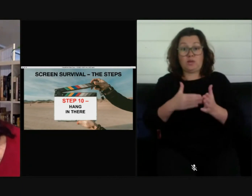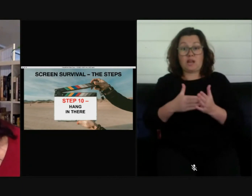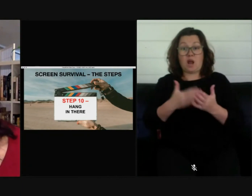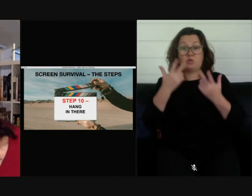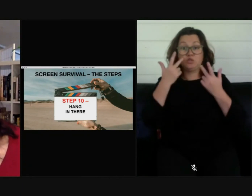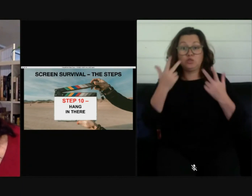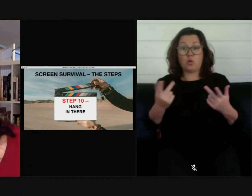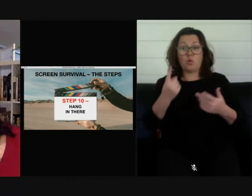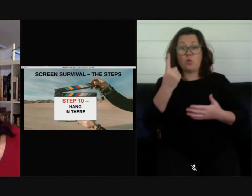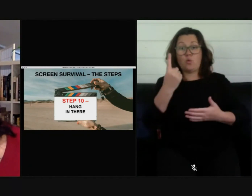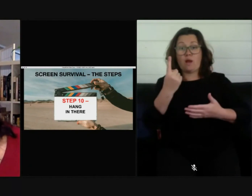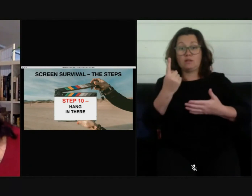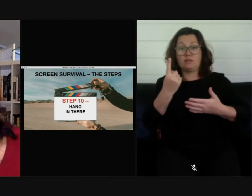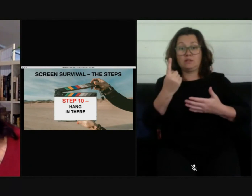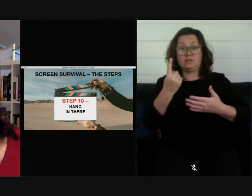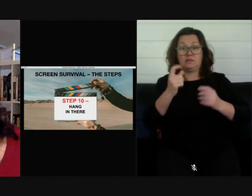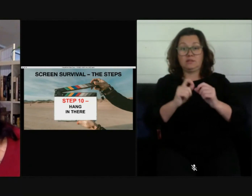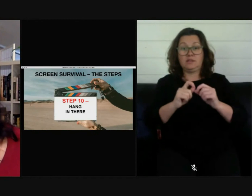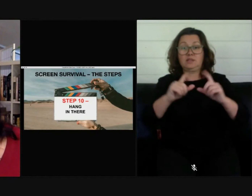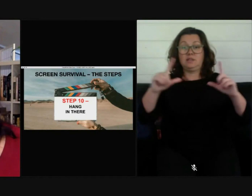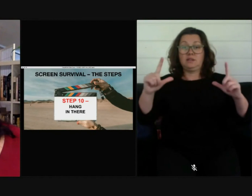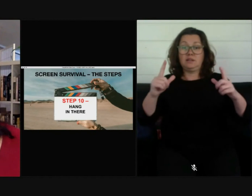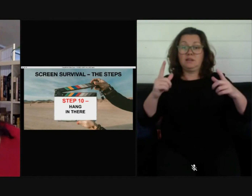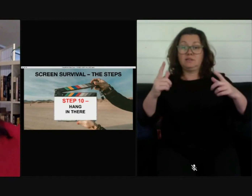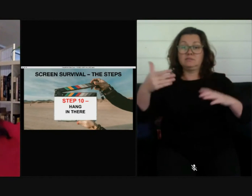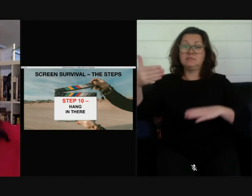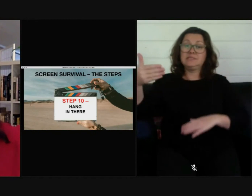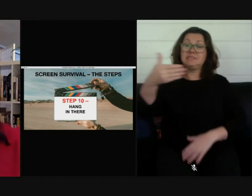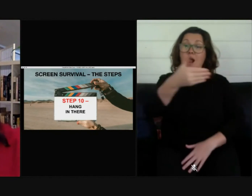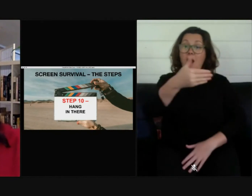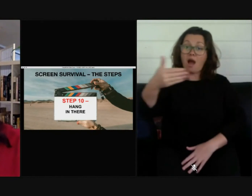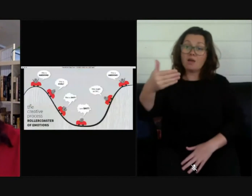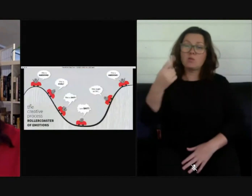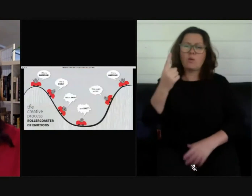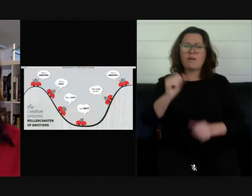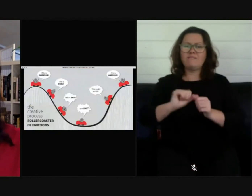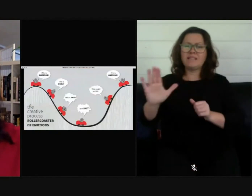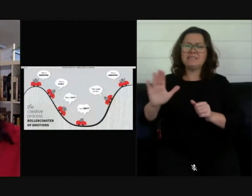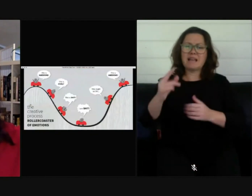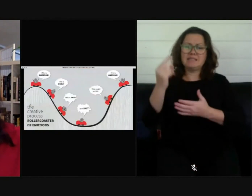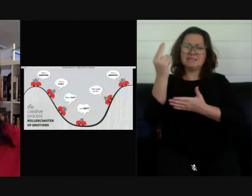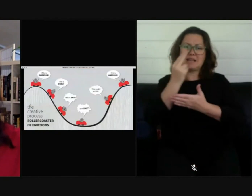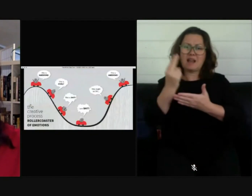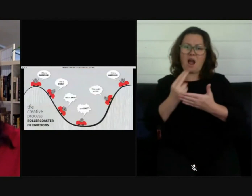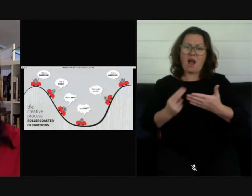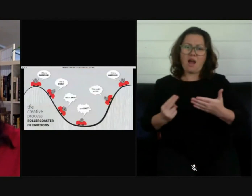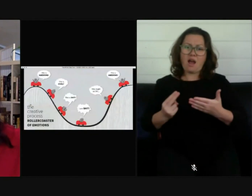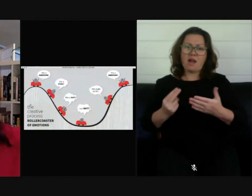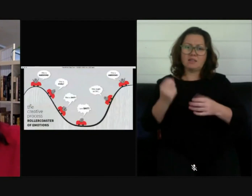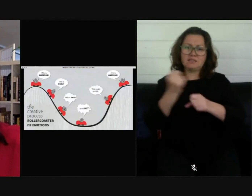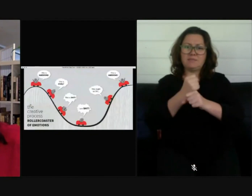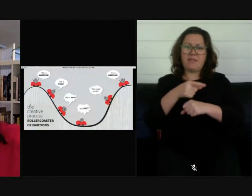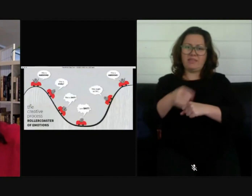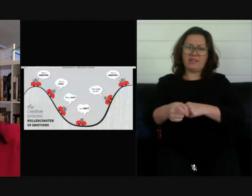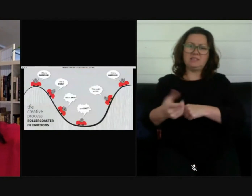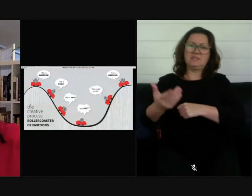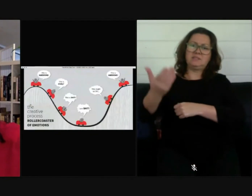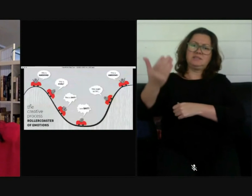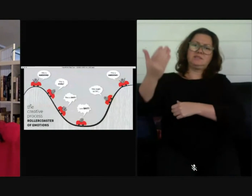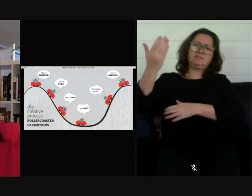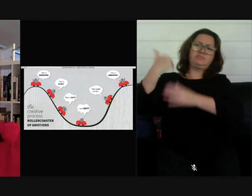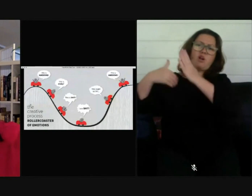long time ago by a fantastic artist called Lenny Pelling. I'm just going to make it a little bit bigger so you can